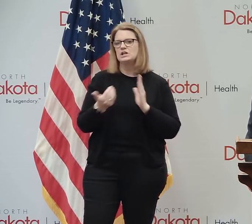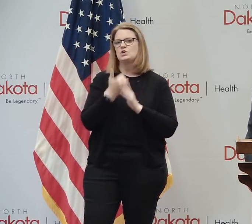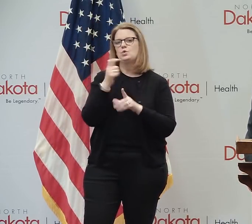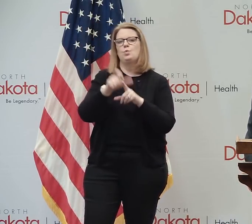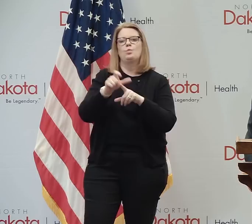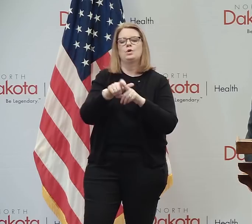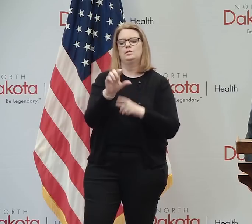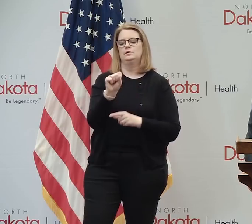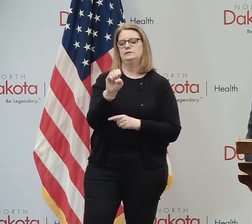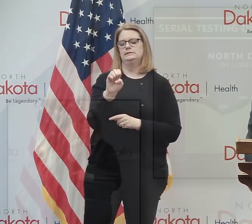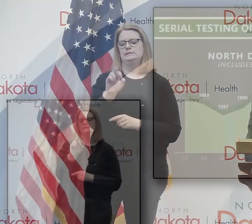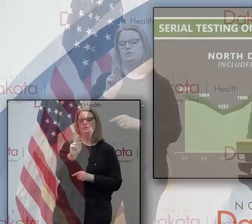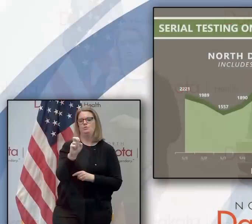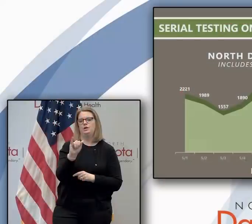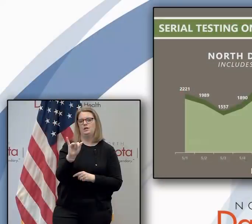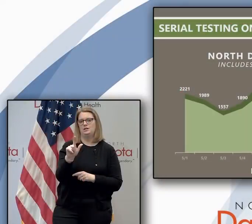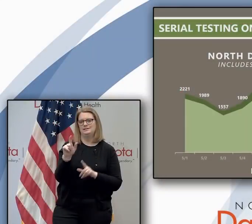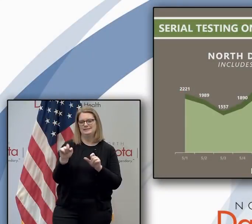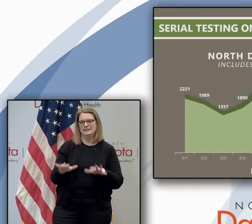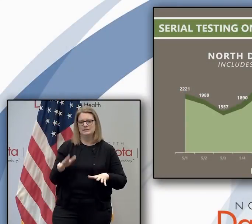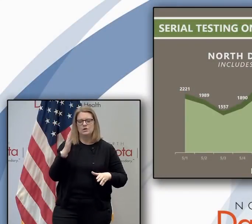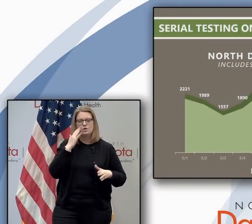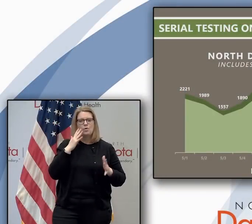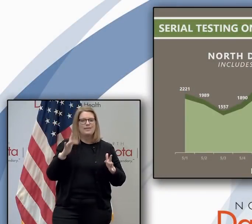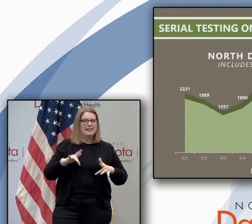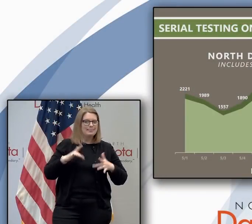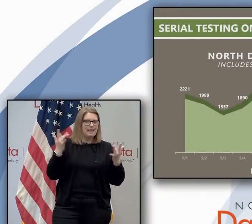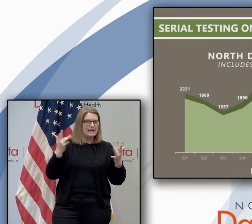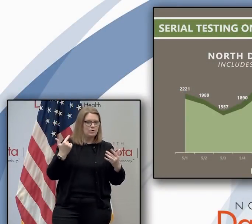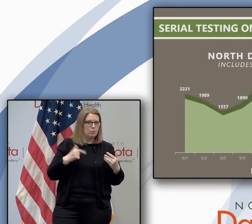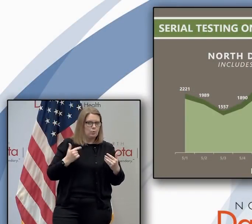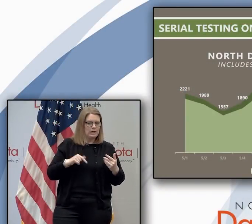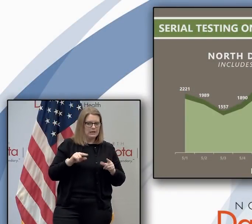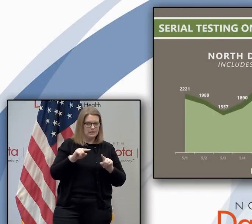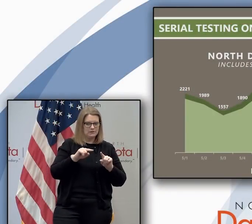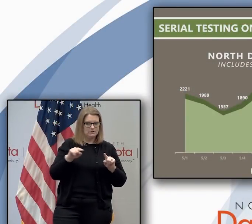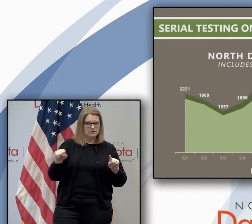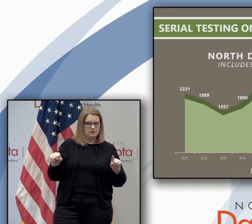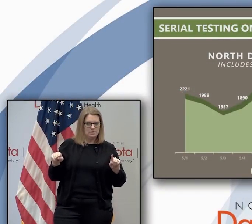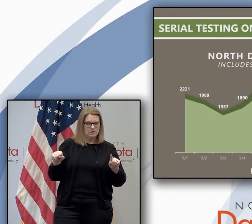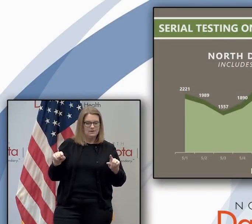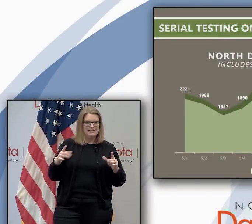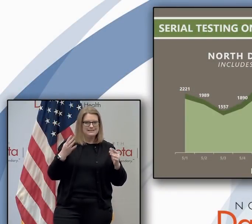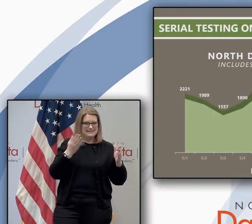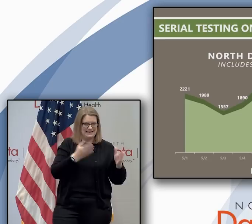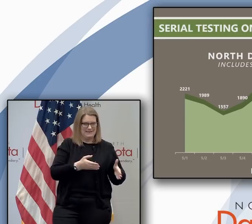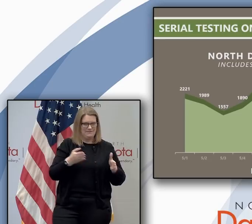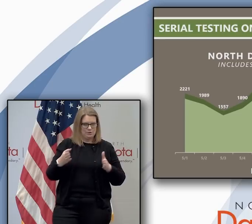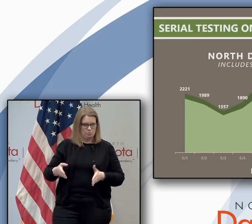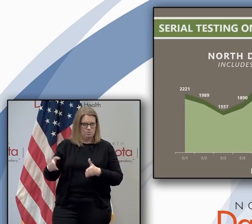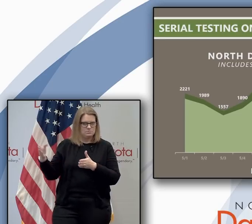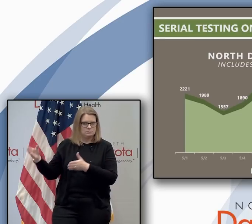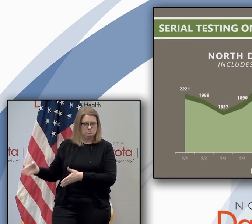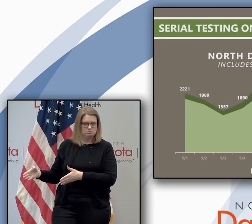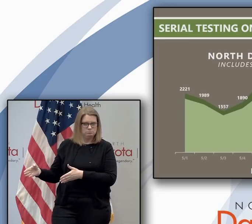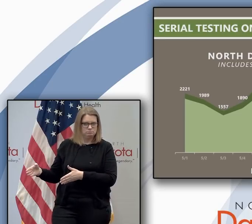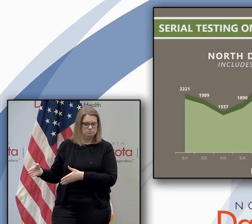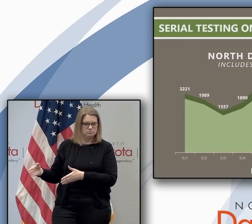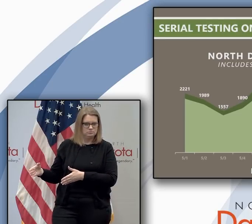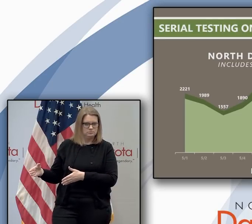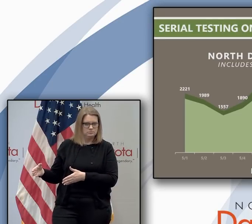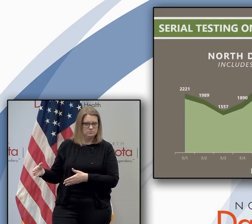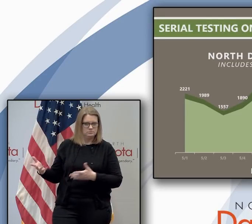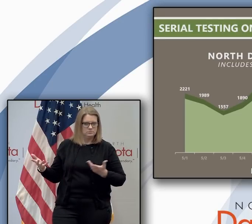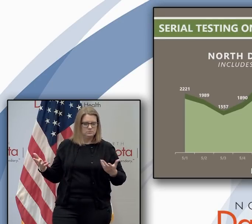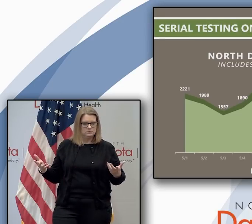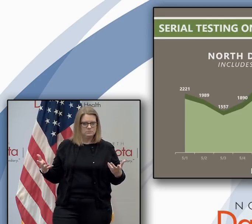that slide. In the lighter green, this represents individuals that were